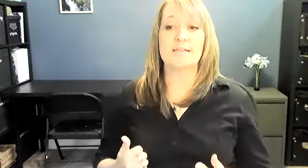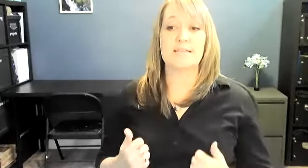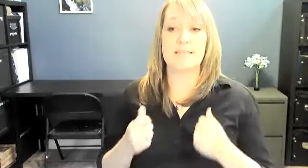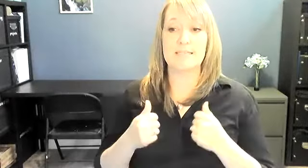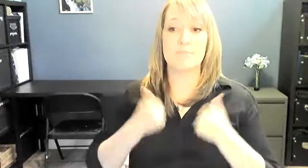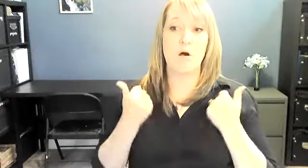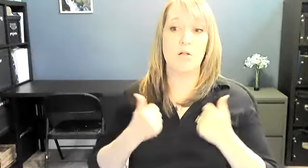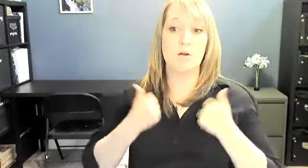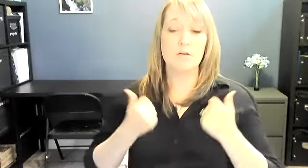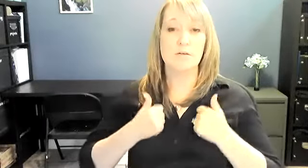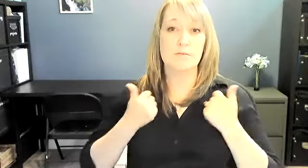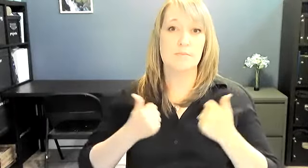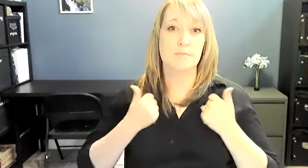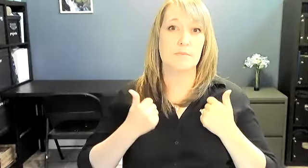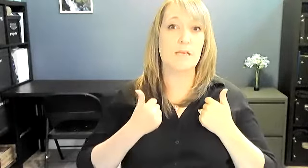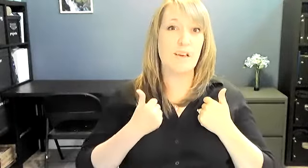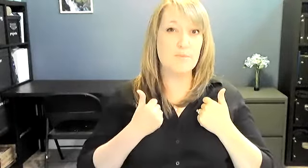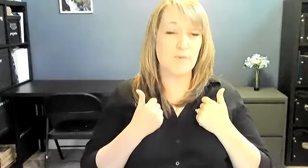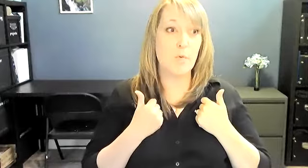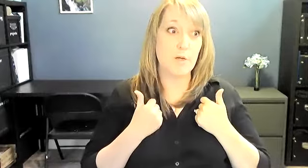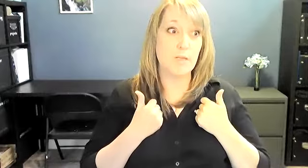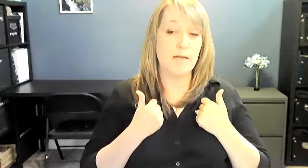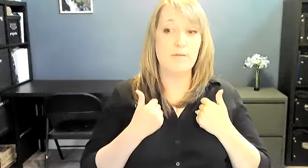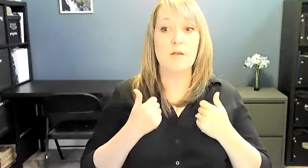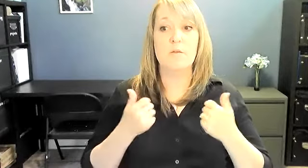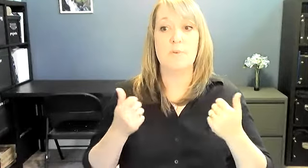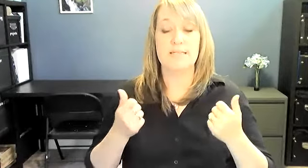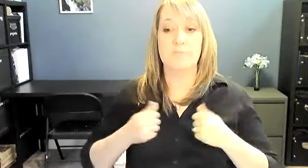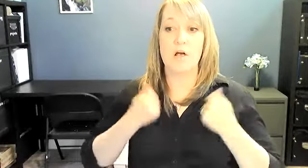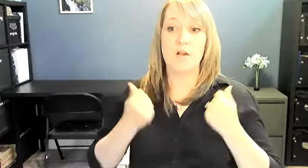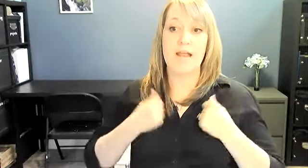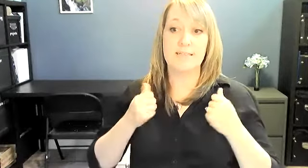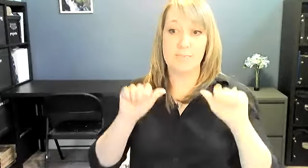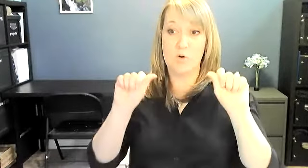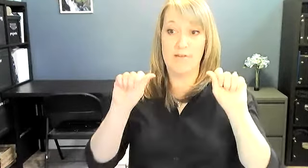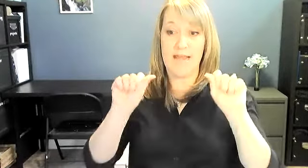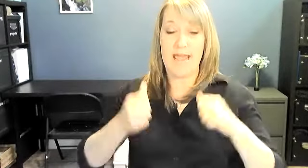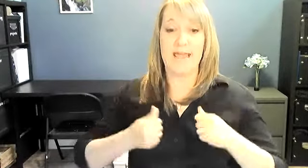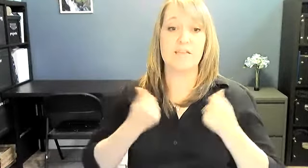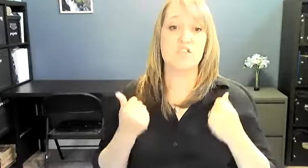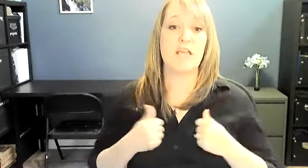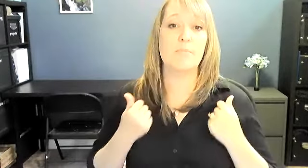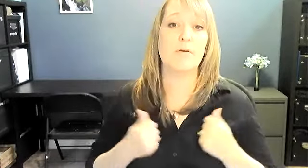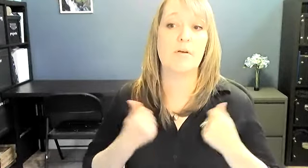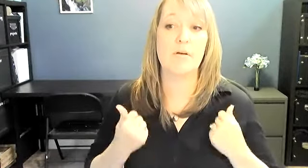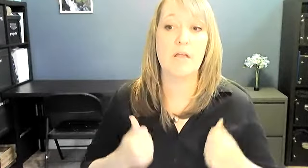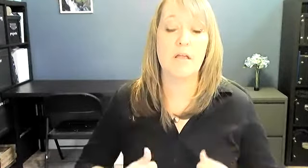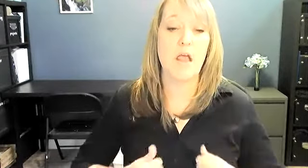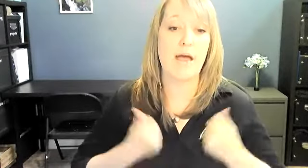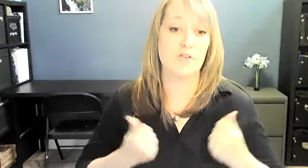Address is smaller. It comes from where you live, but it's smaller and it's more of an A hand shape.